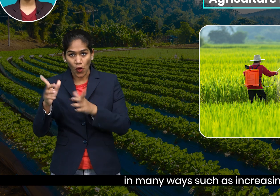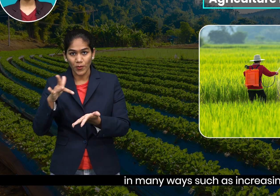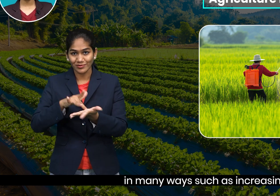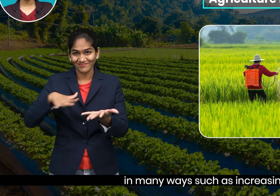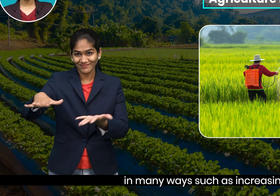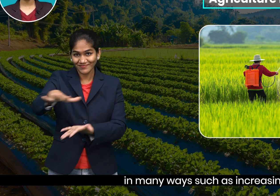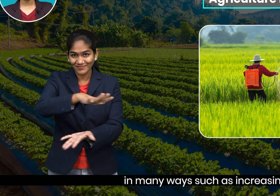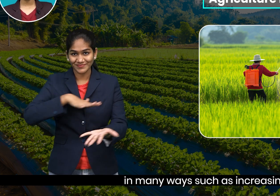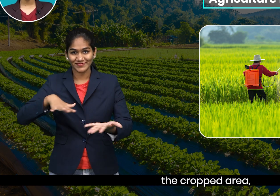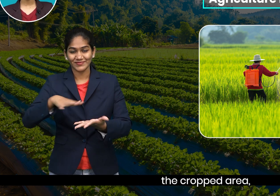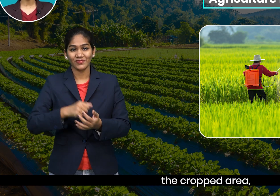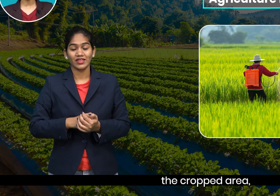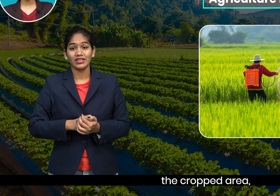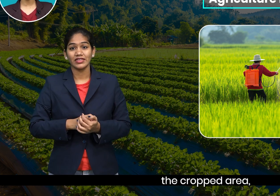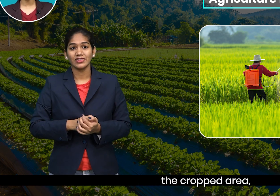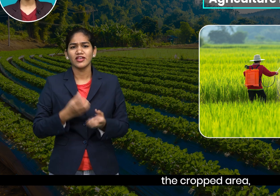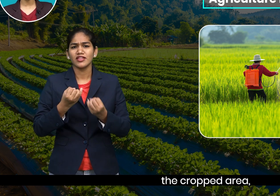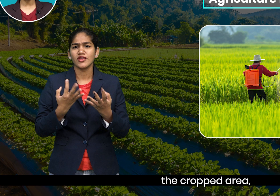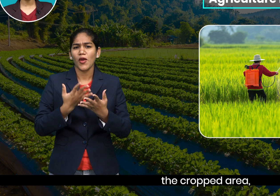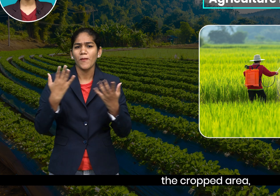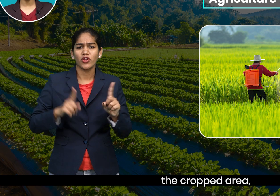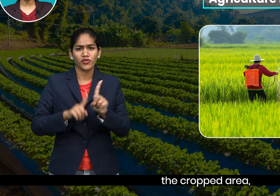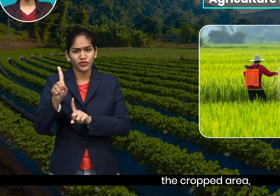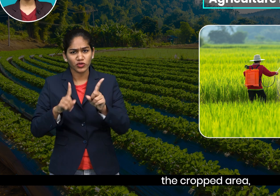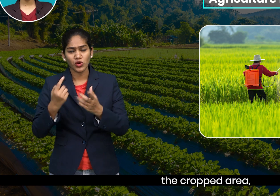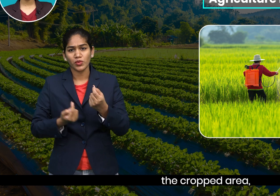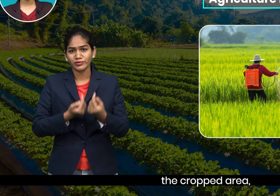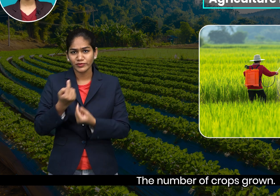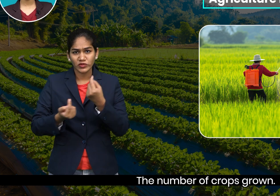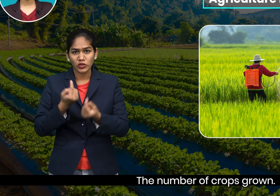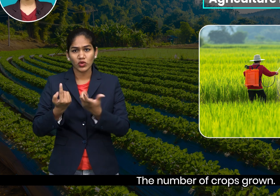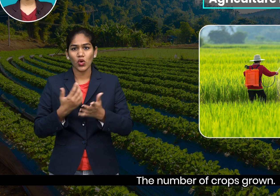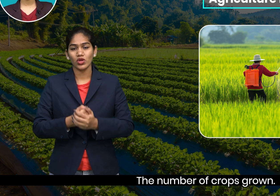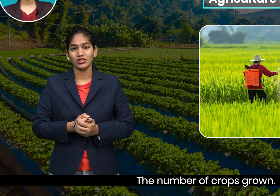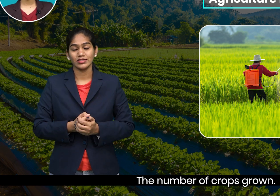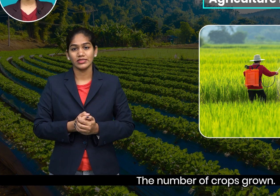area, the number of crops grown,